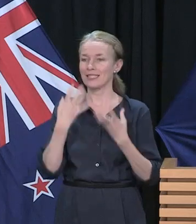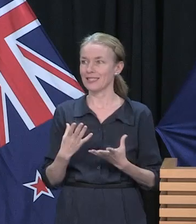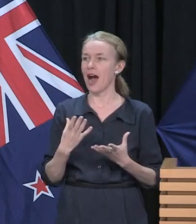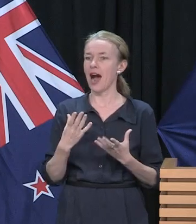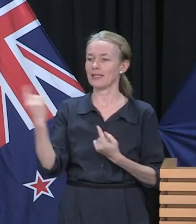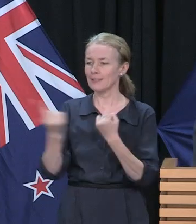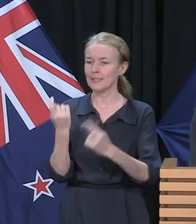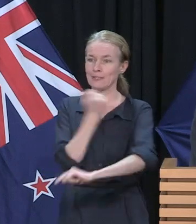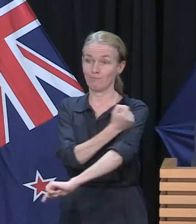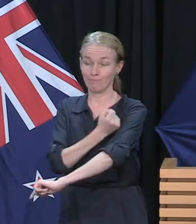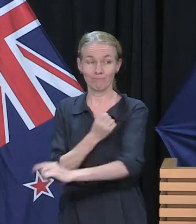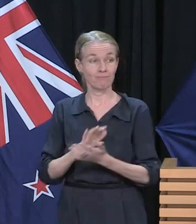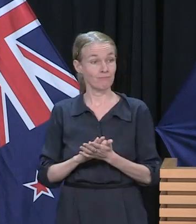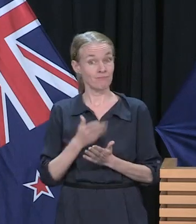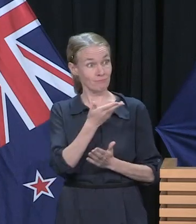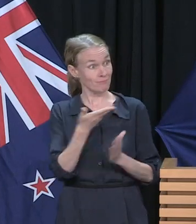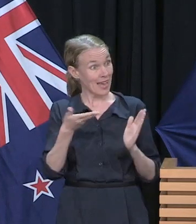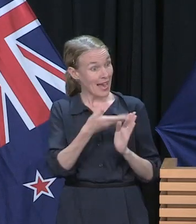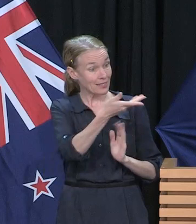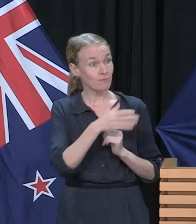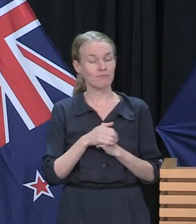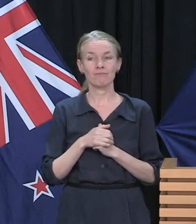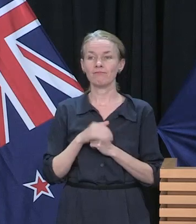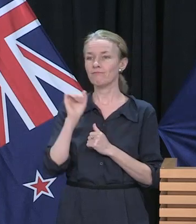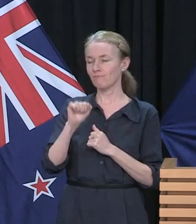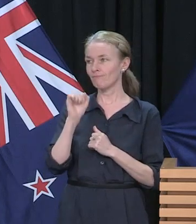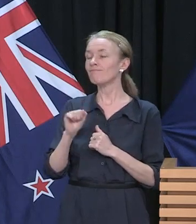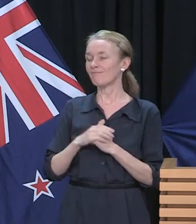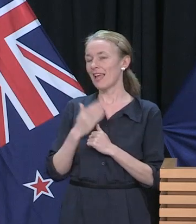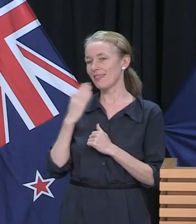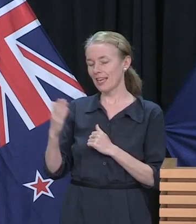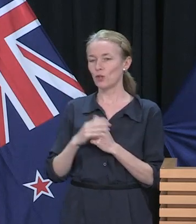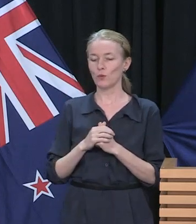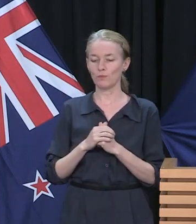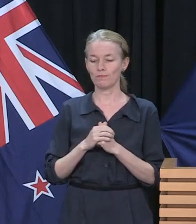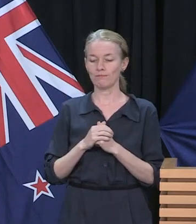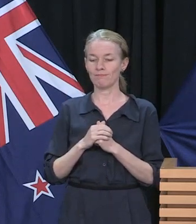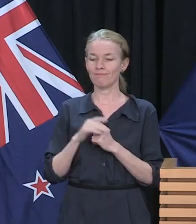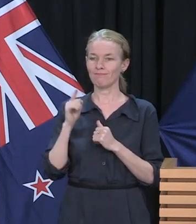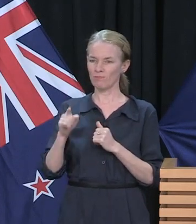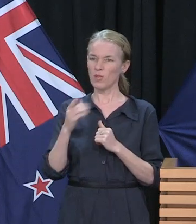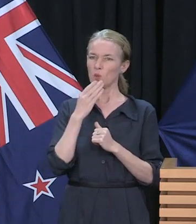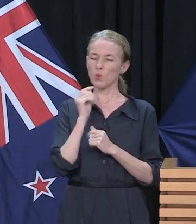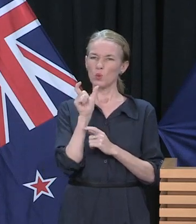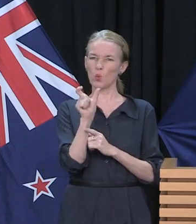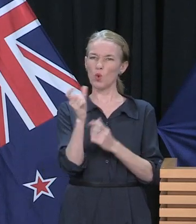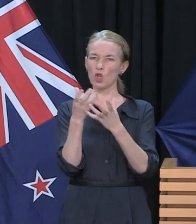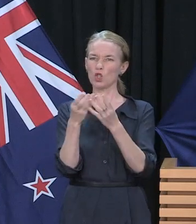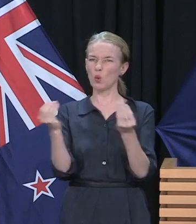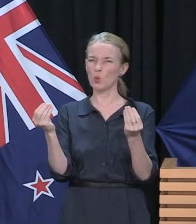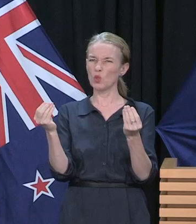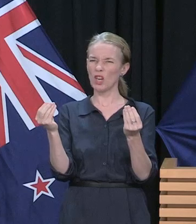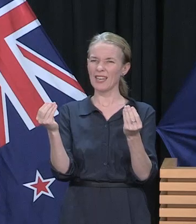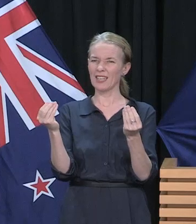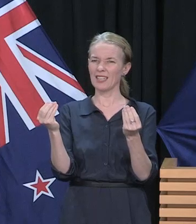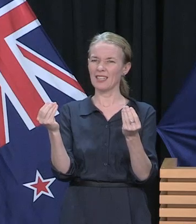don't know whether Dr. Bloomfield wants to add to that. Thanks, Minister. Just a couple of extra comments. The reason we're using this term solution is because it's based